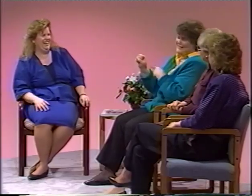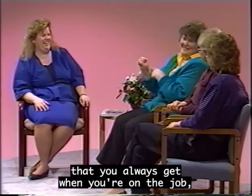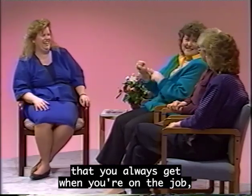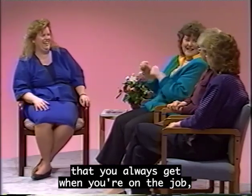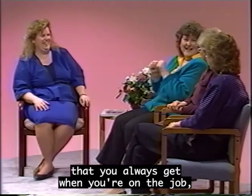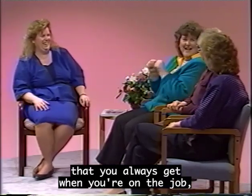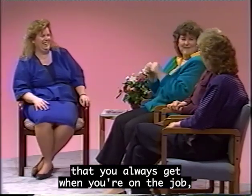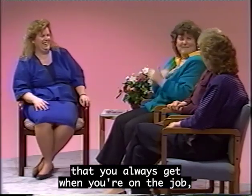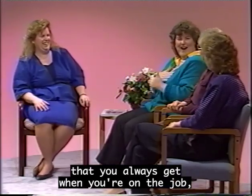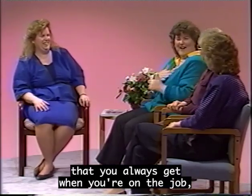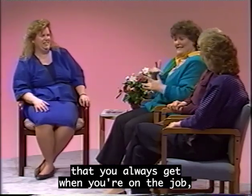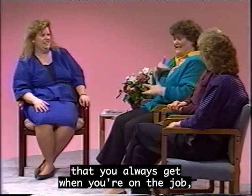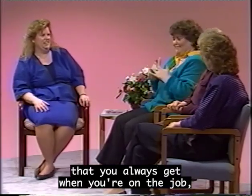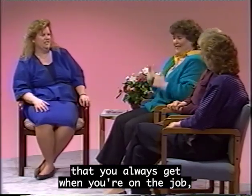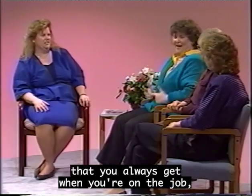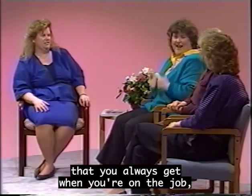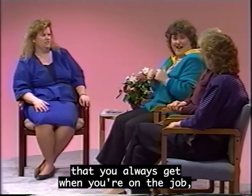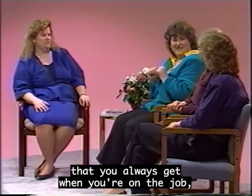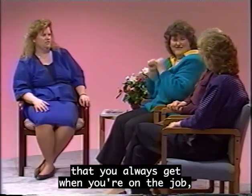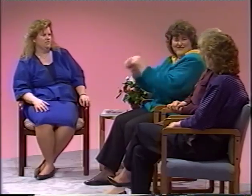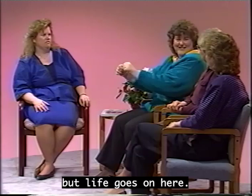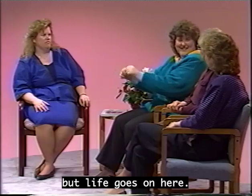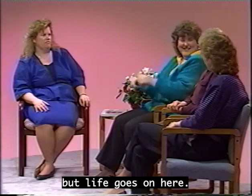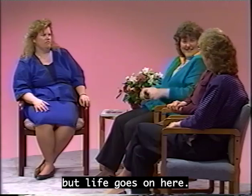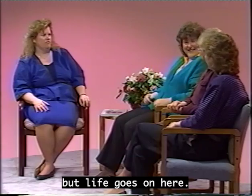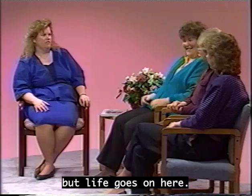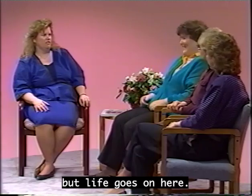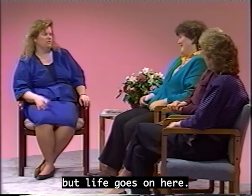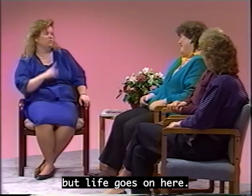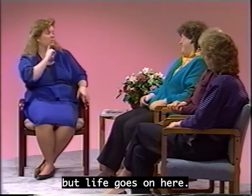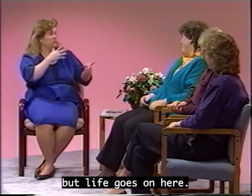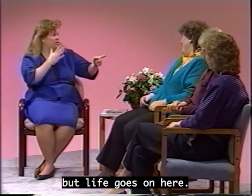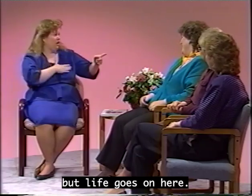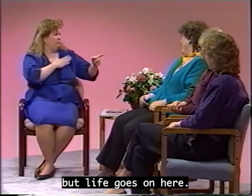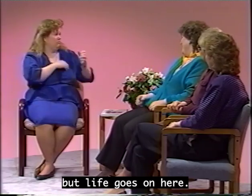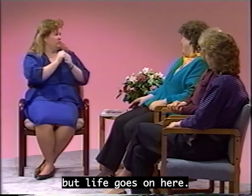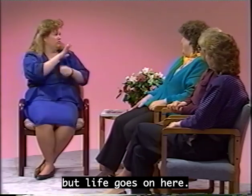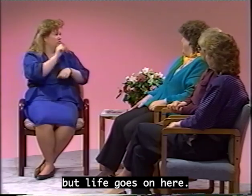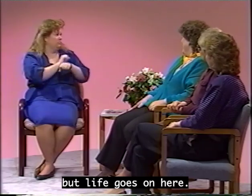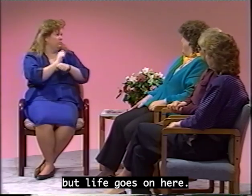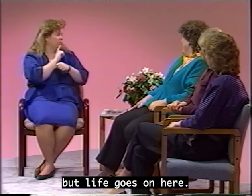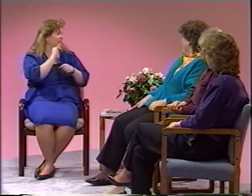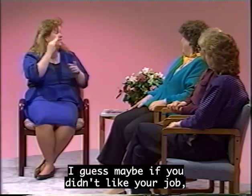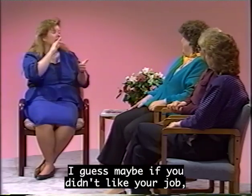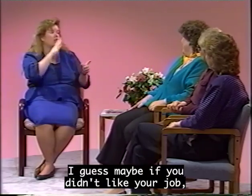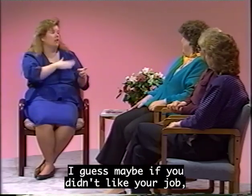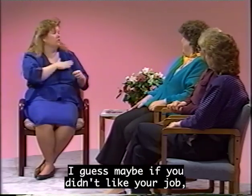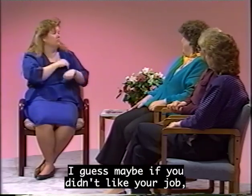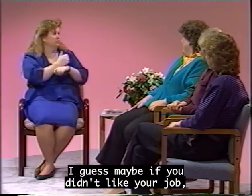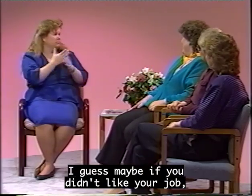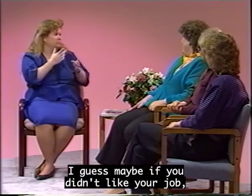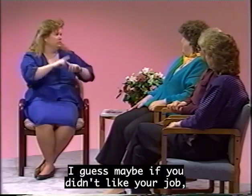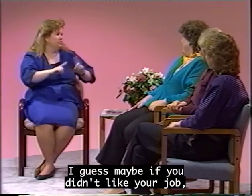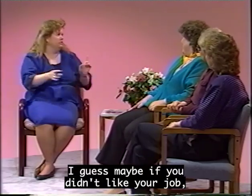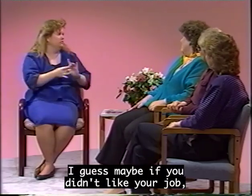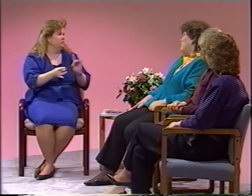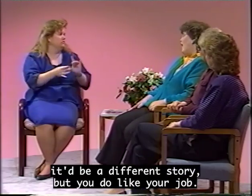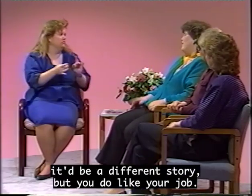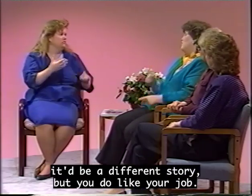you always get when you're on the job. But life goes on here. I guess maybe if you didn't like your job, it'd be a different